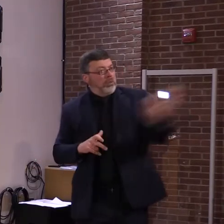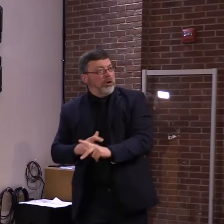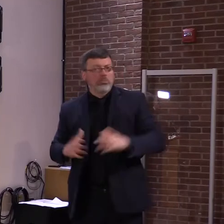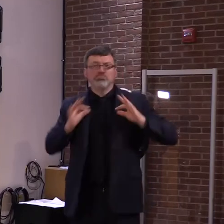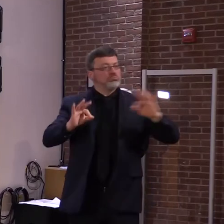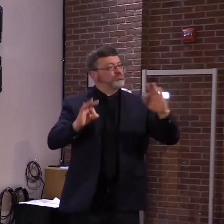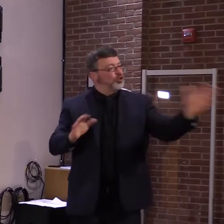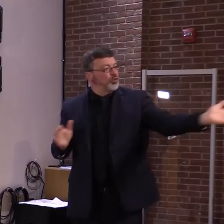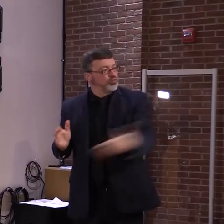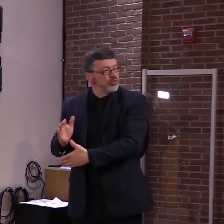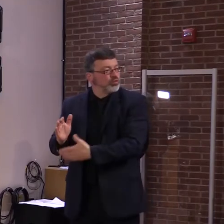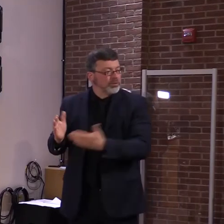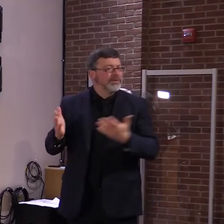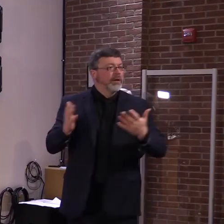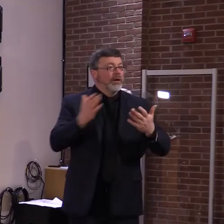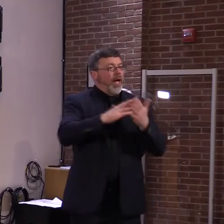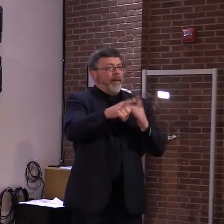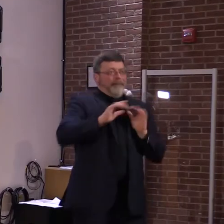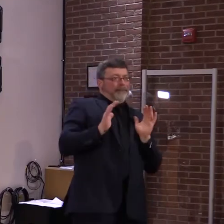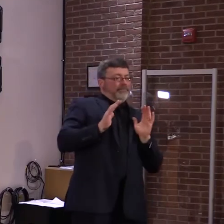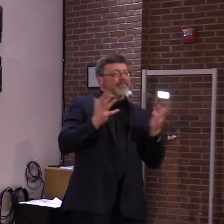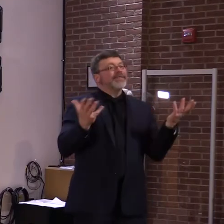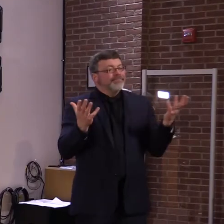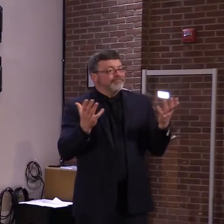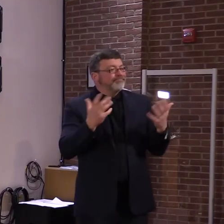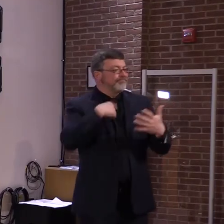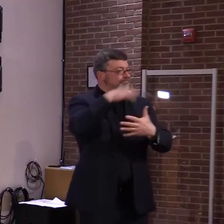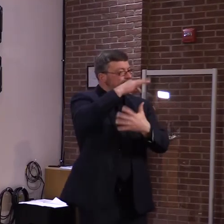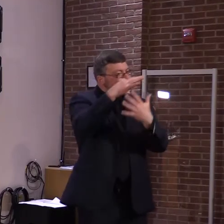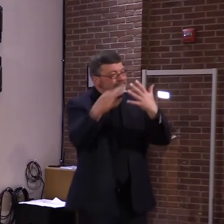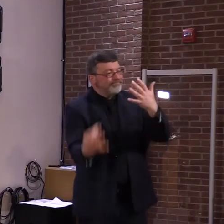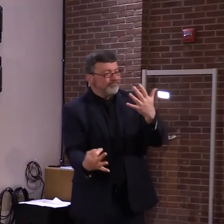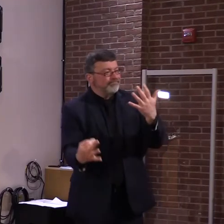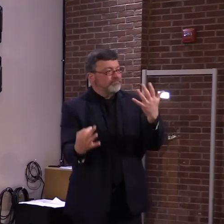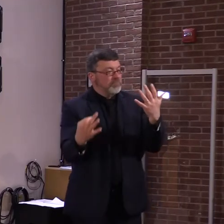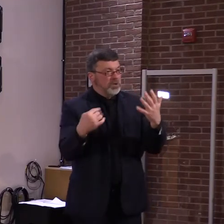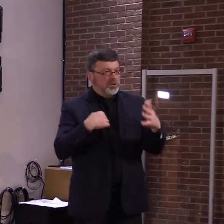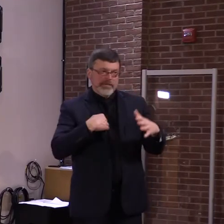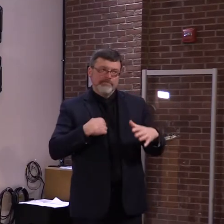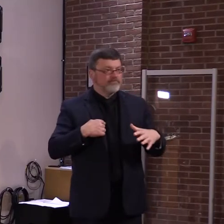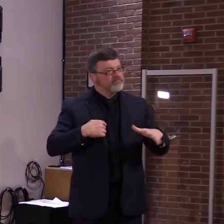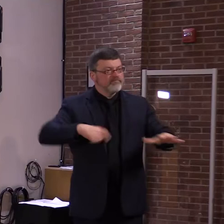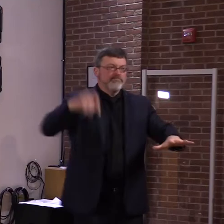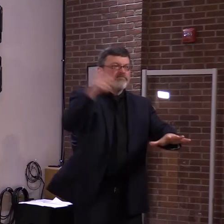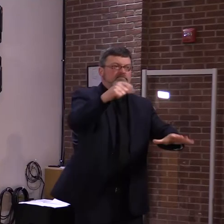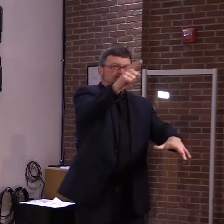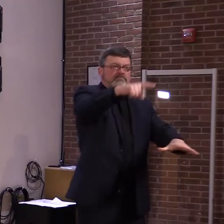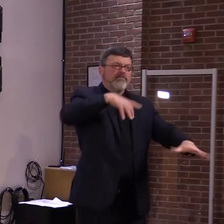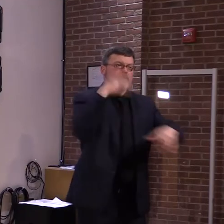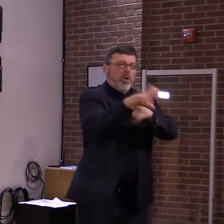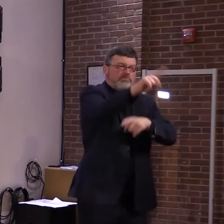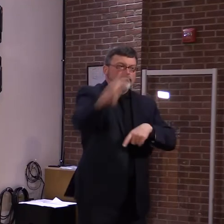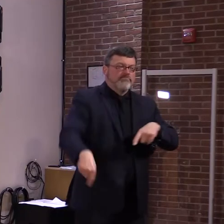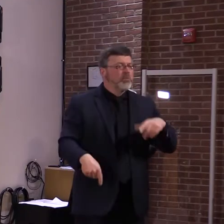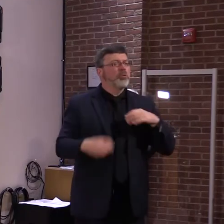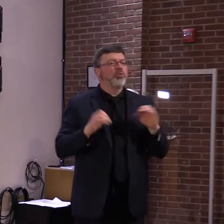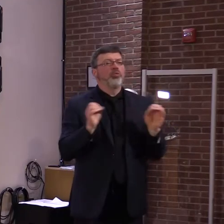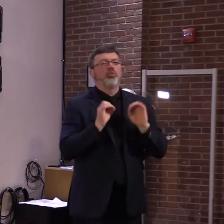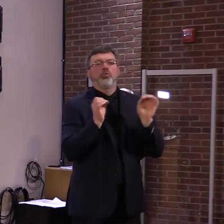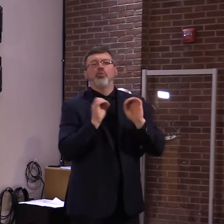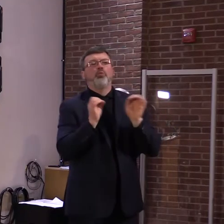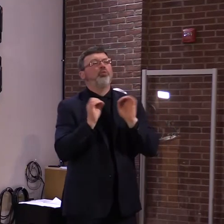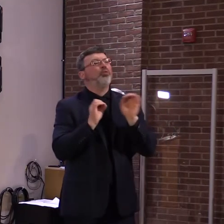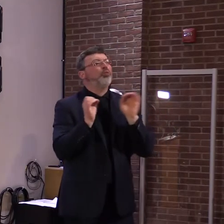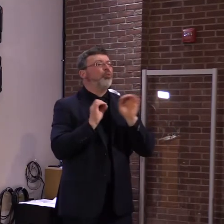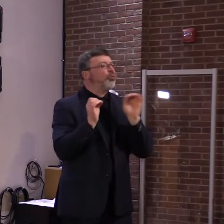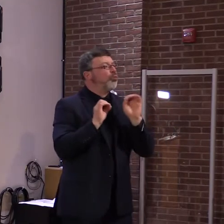tuned, because we're not forcing anybody back, but there are going to be opportunities for them to come back in the coming